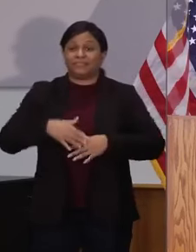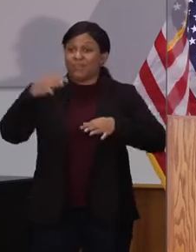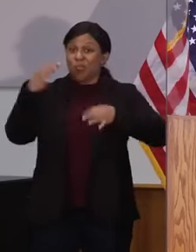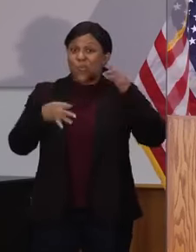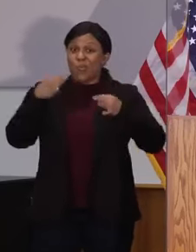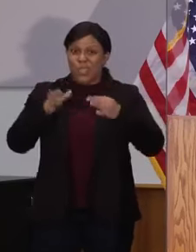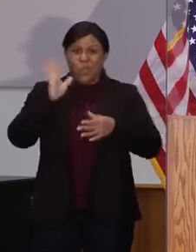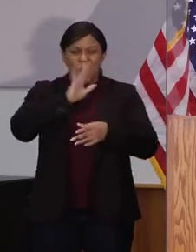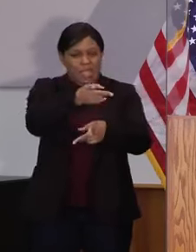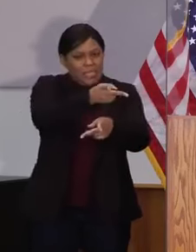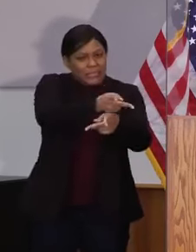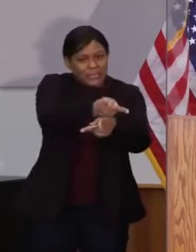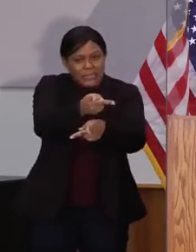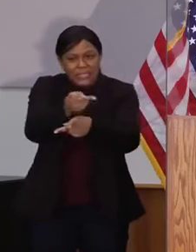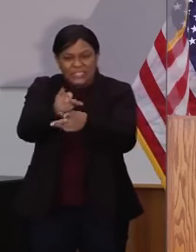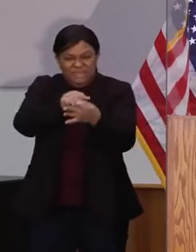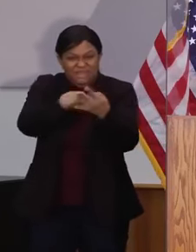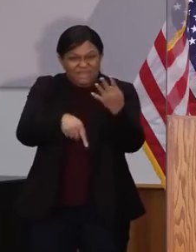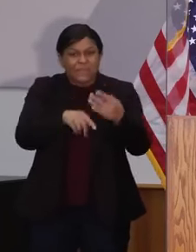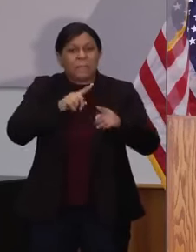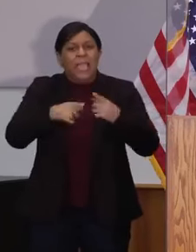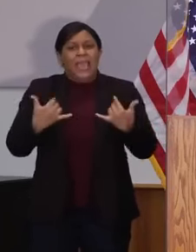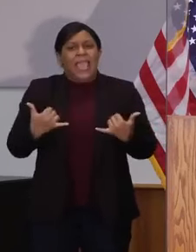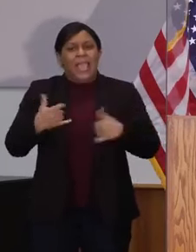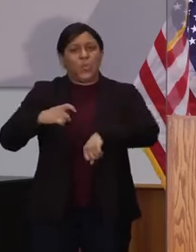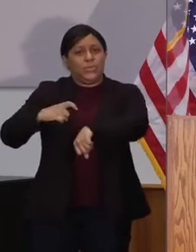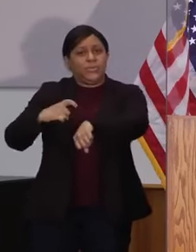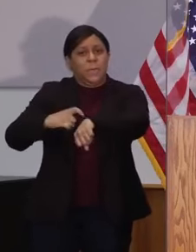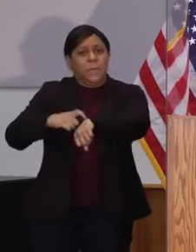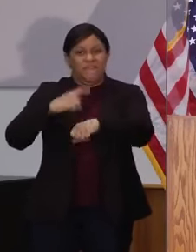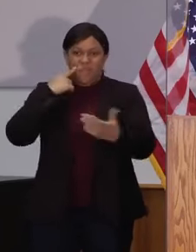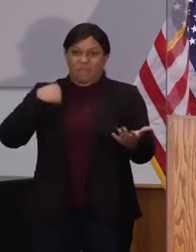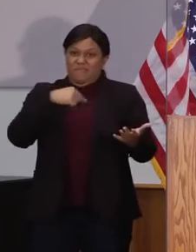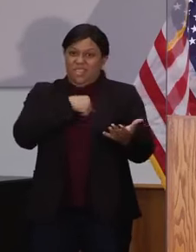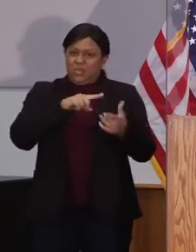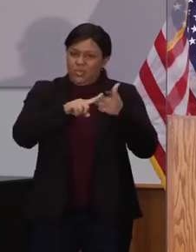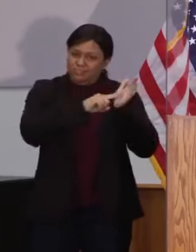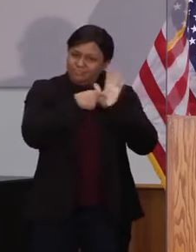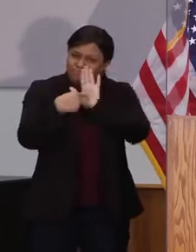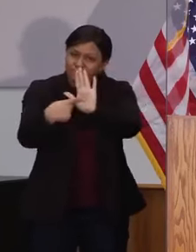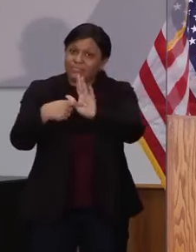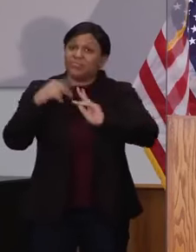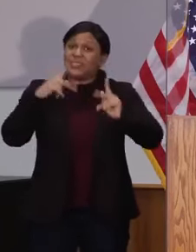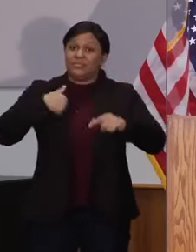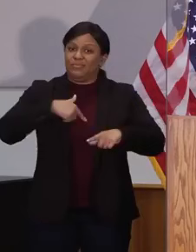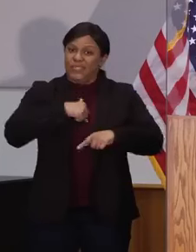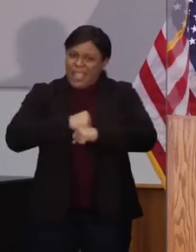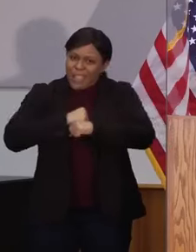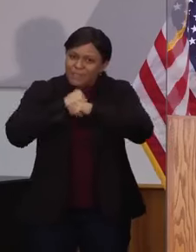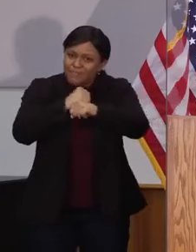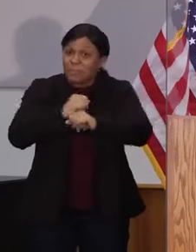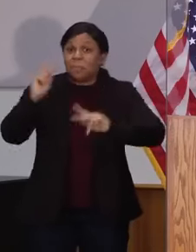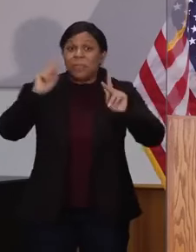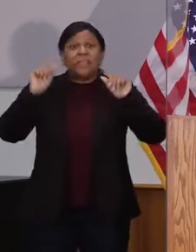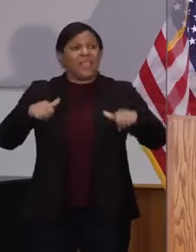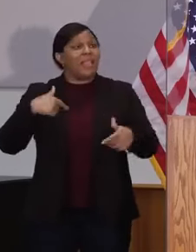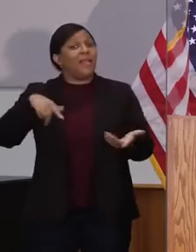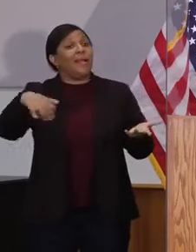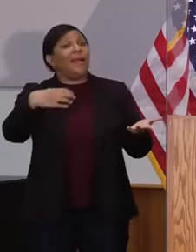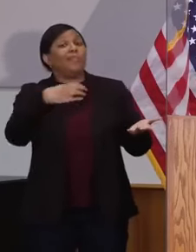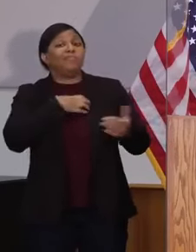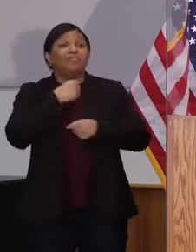for Minnesota to put a face forward again to the world, to show that we can protect First Amendment rights and we can make sure that public safety is adhered